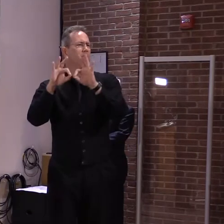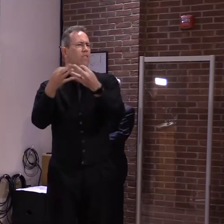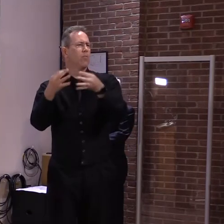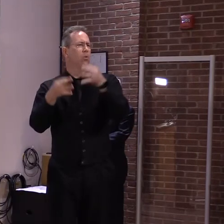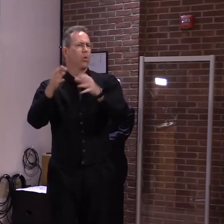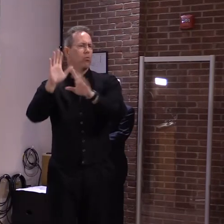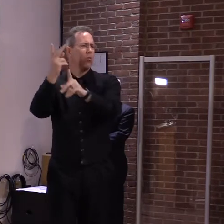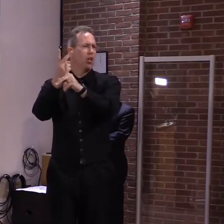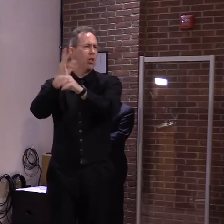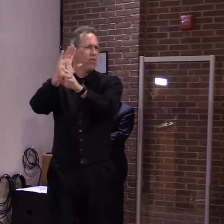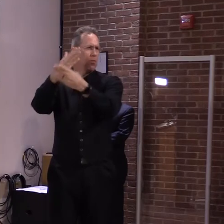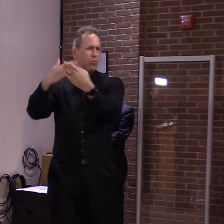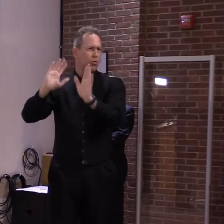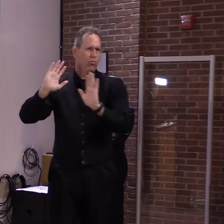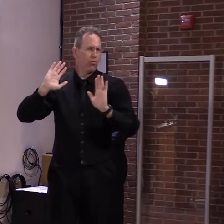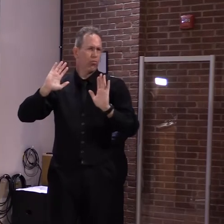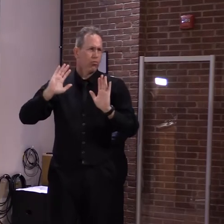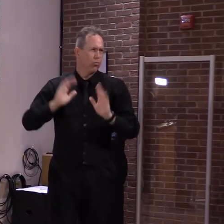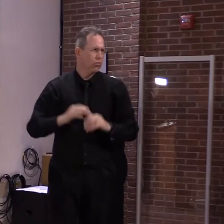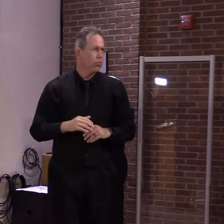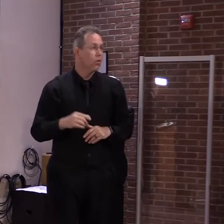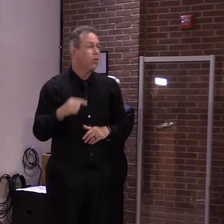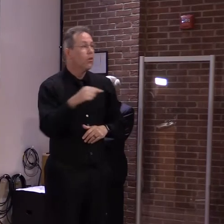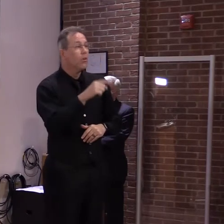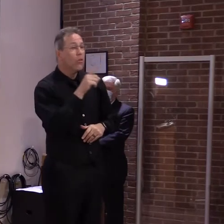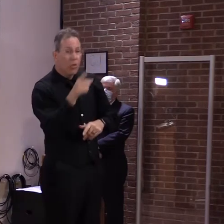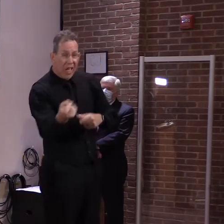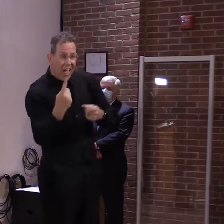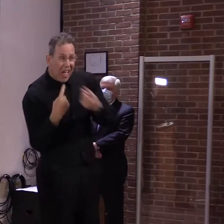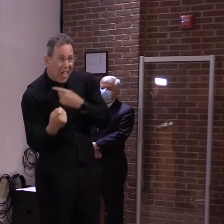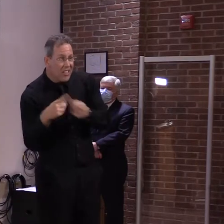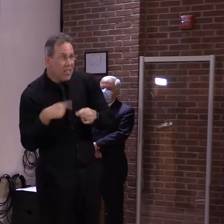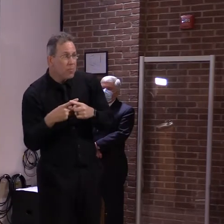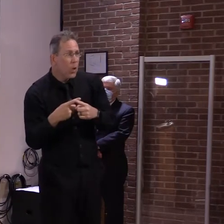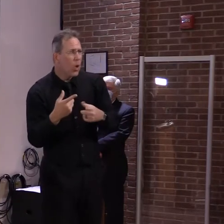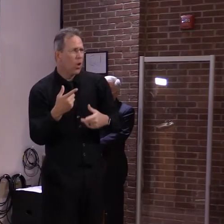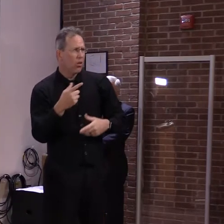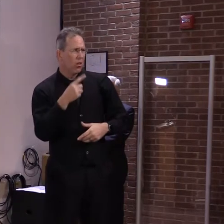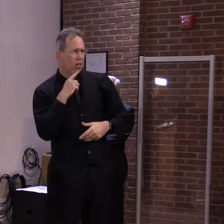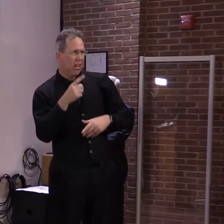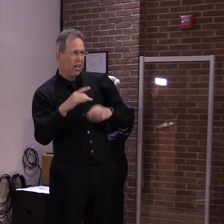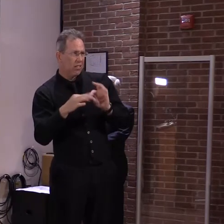of knowledge of the front end of your question. I don't believe that's accurate.